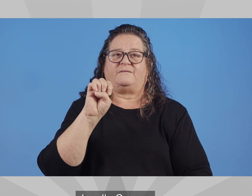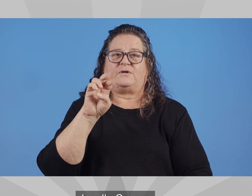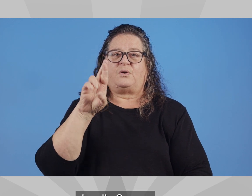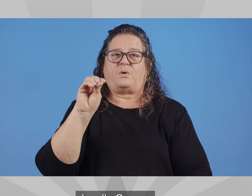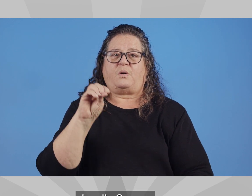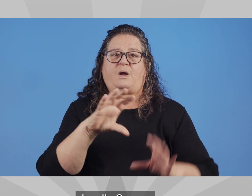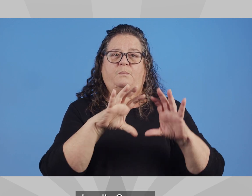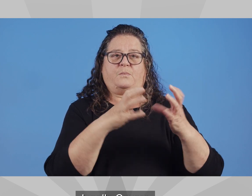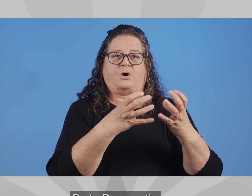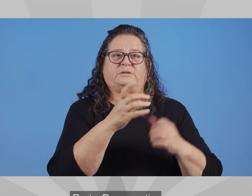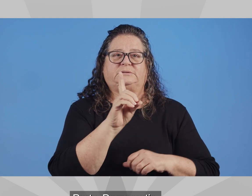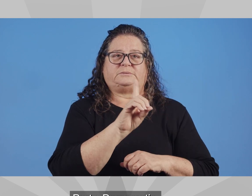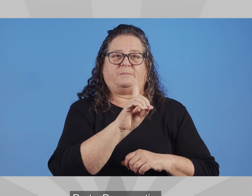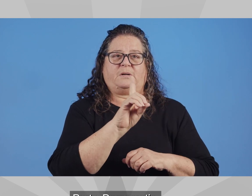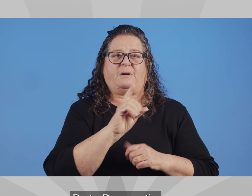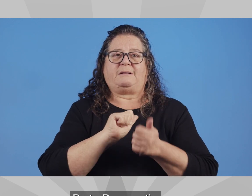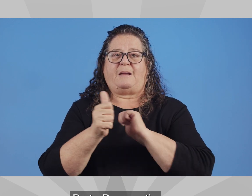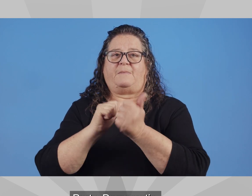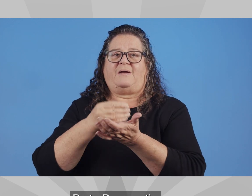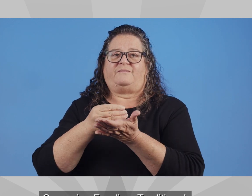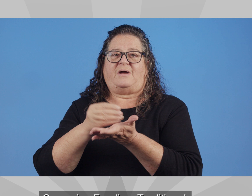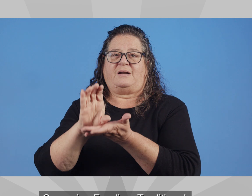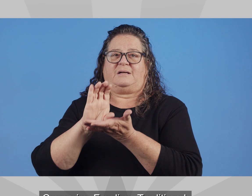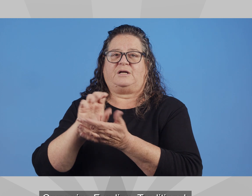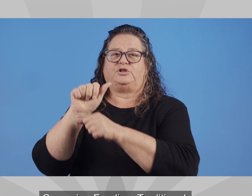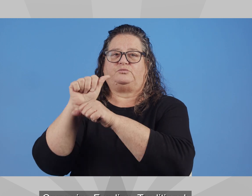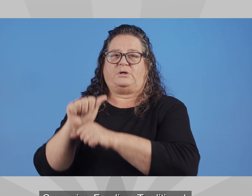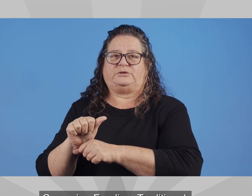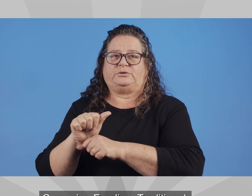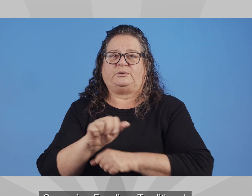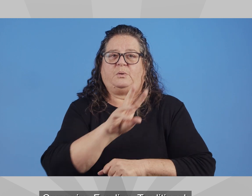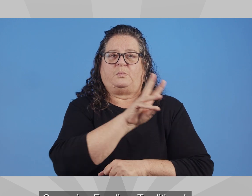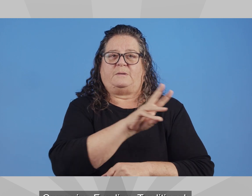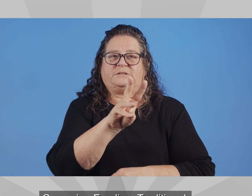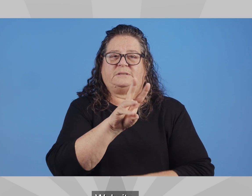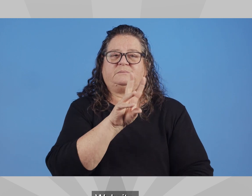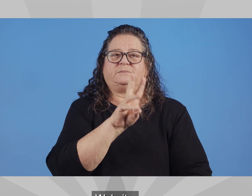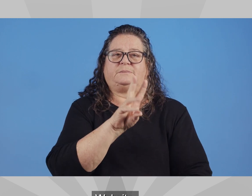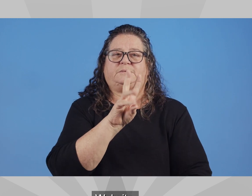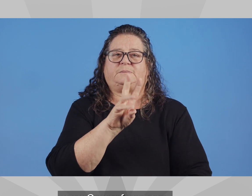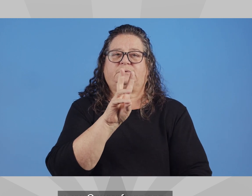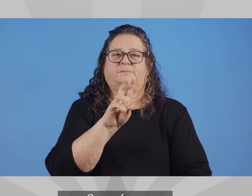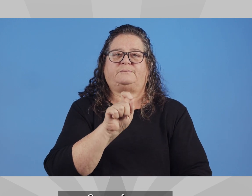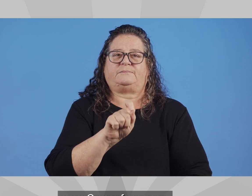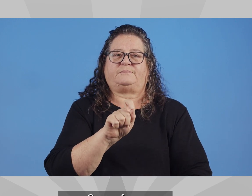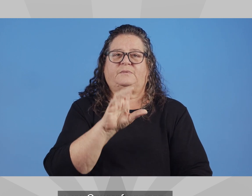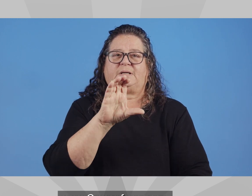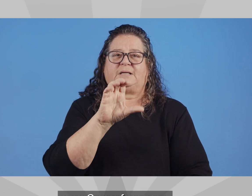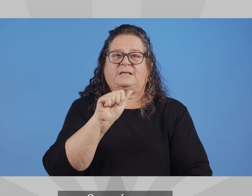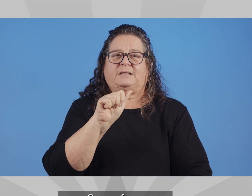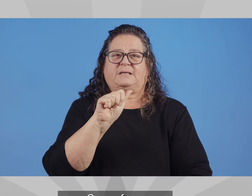Junelle Cavero. Party, Democratic. Campaign funding, traditional. Website,